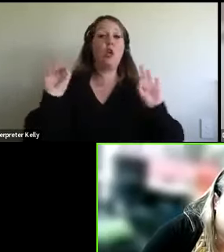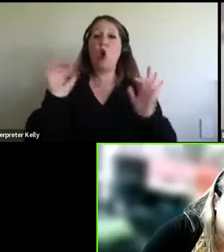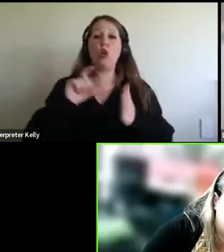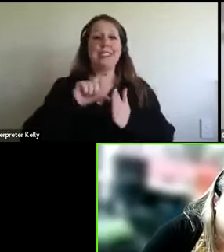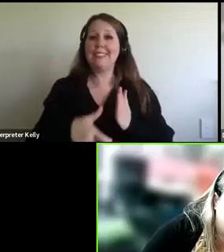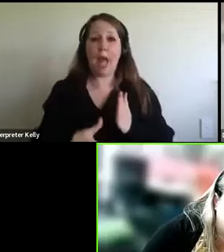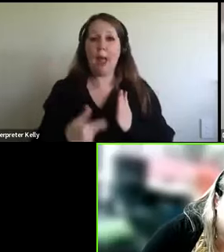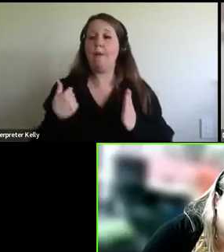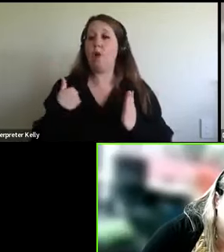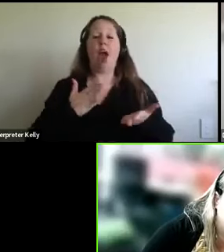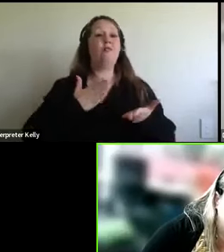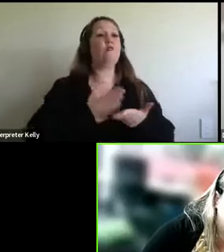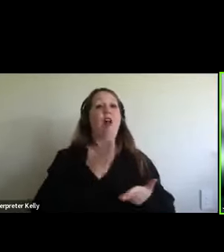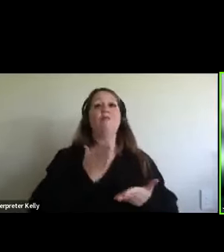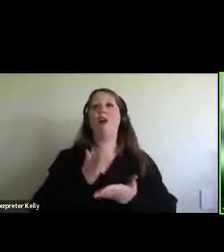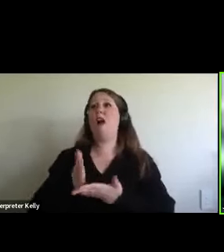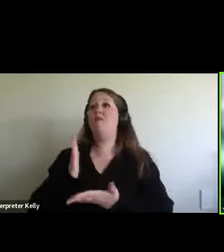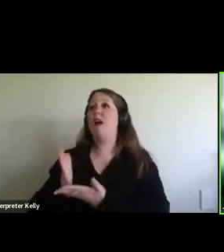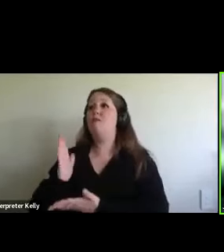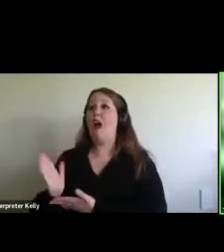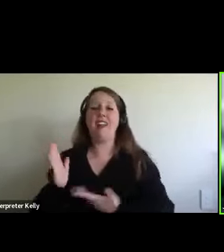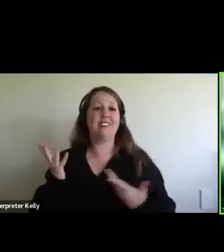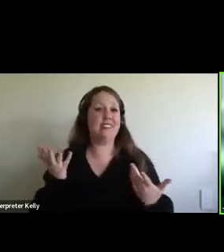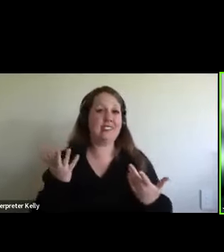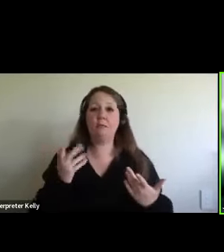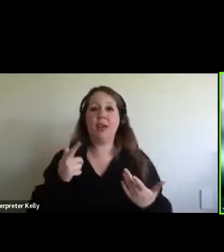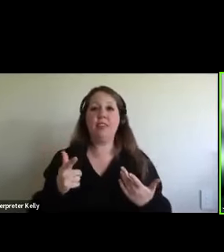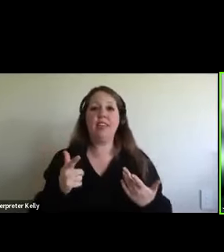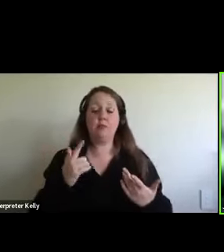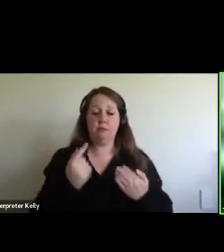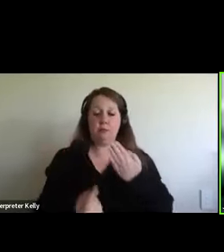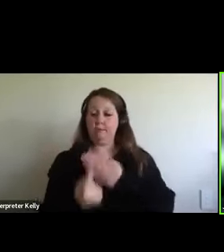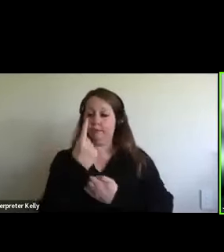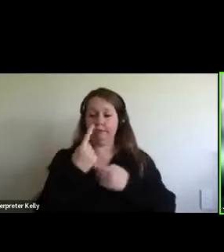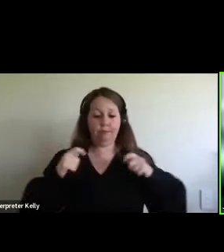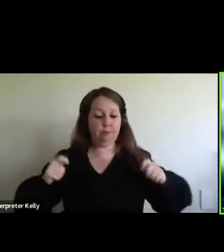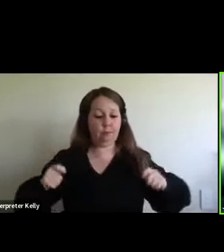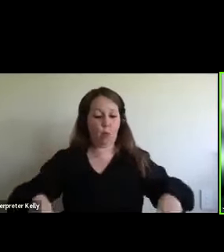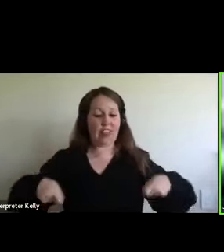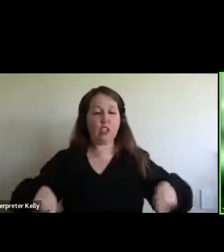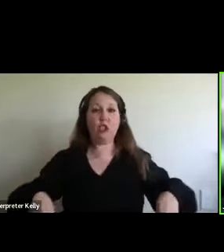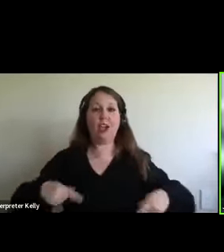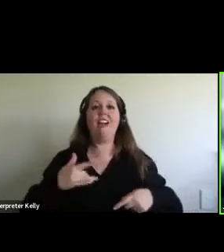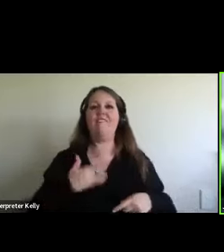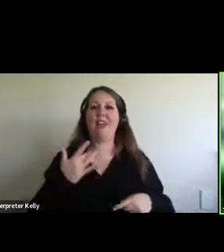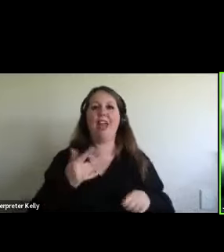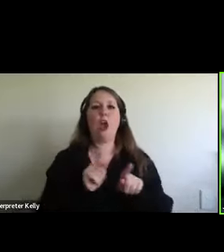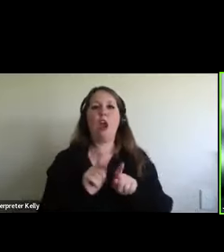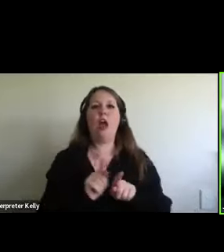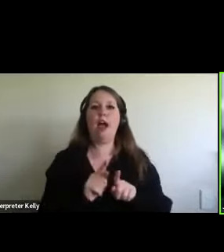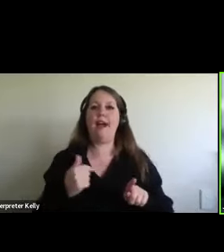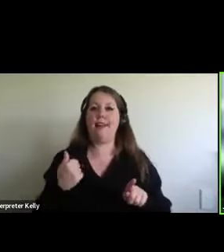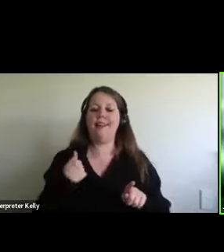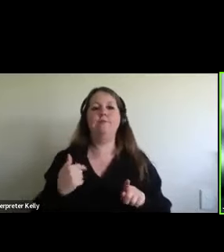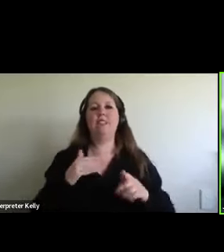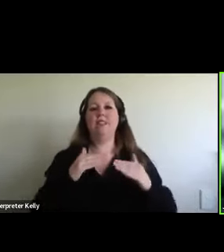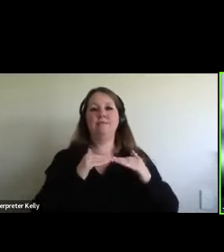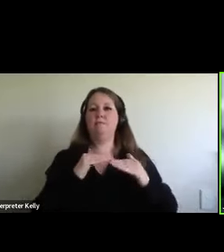just because, I could no longer use my legs. I became a second-class citizen, and that was back in